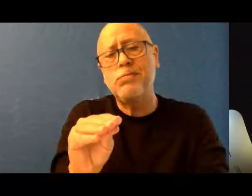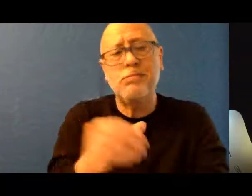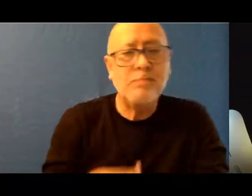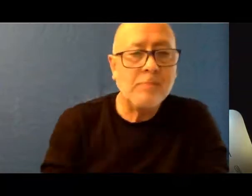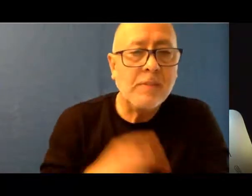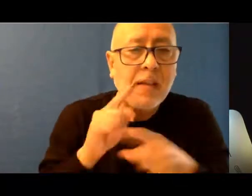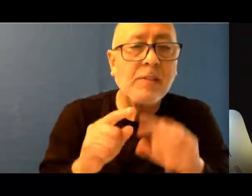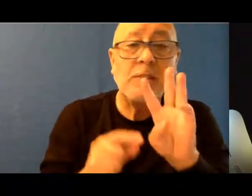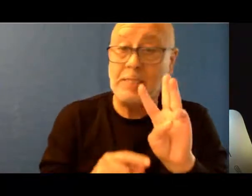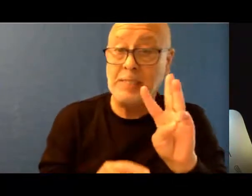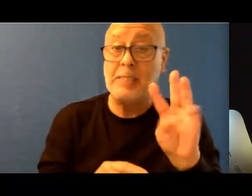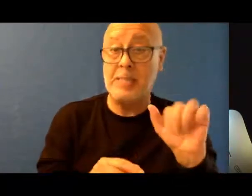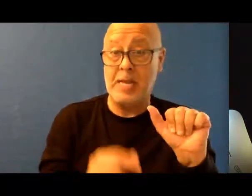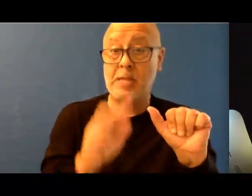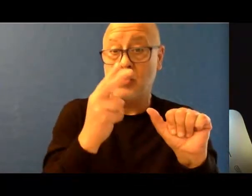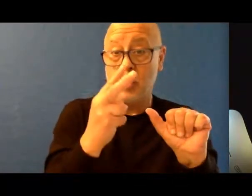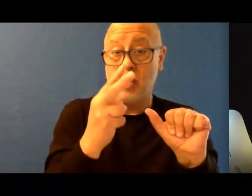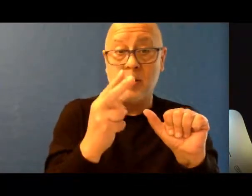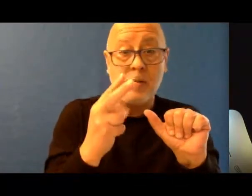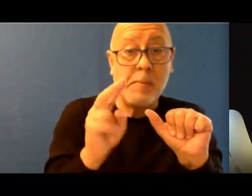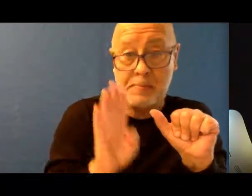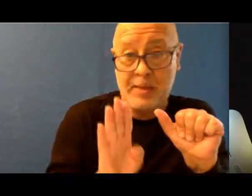going to be 6a squared b